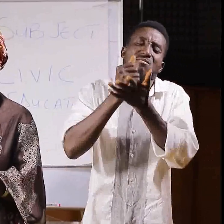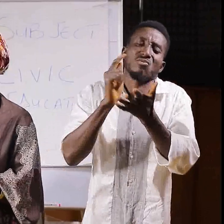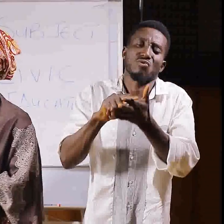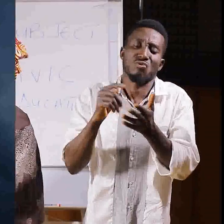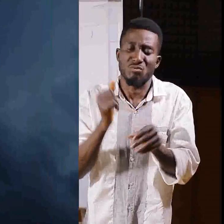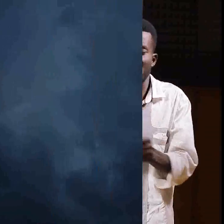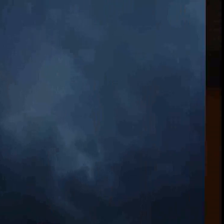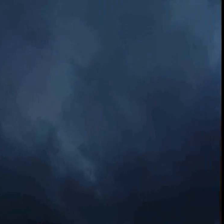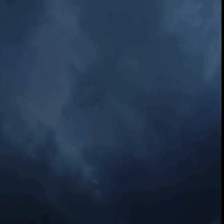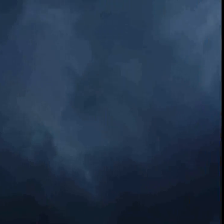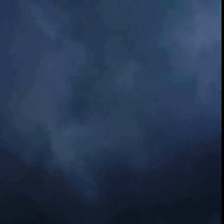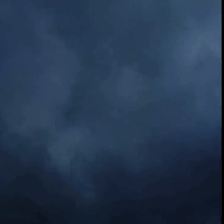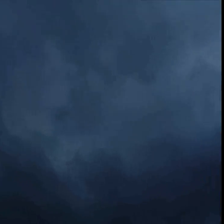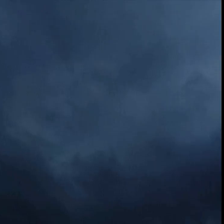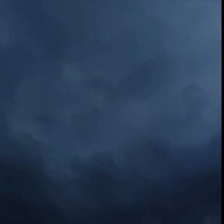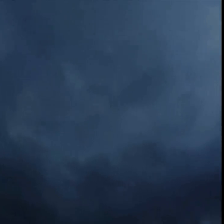the society.